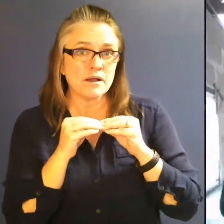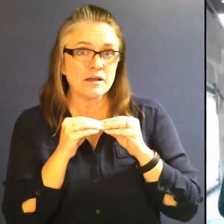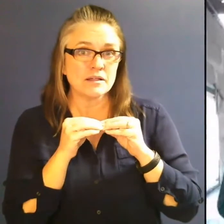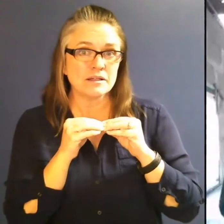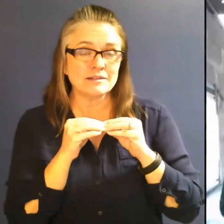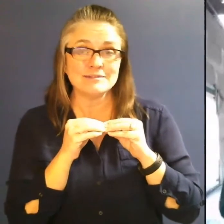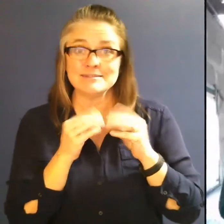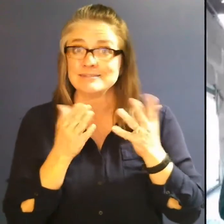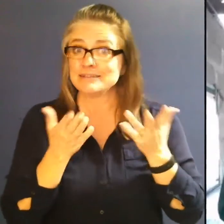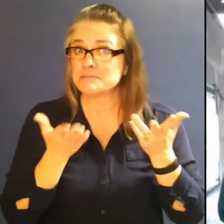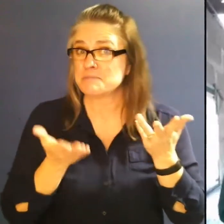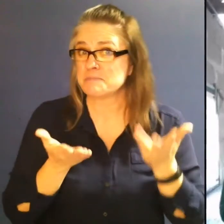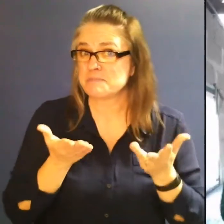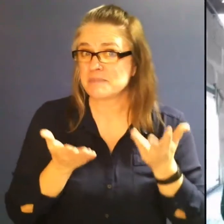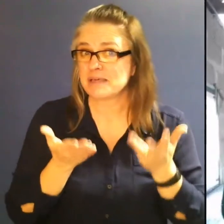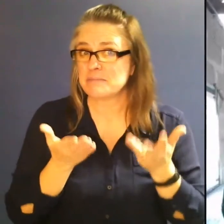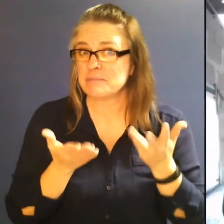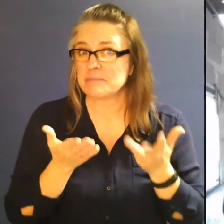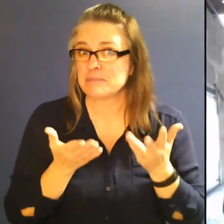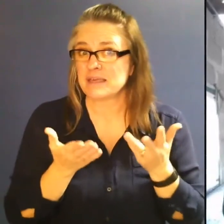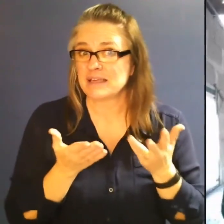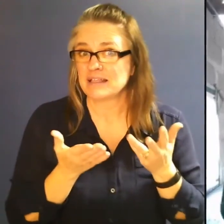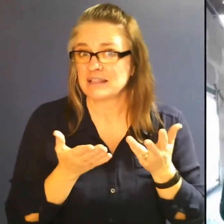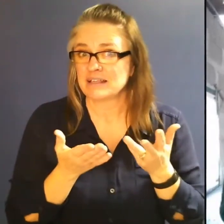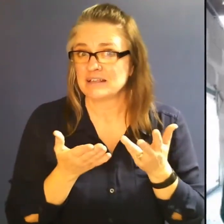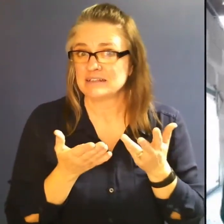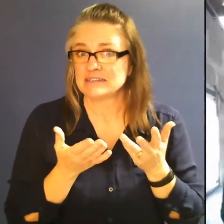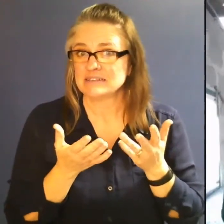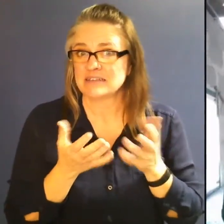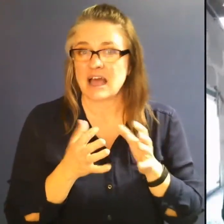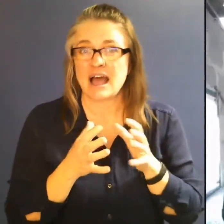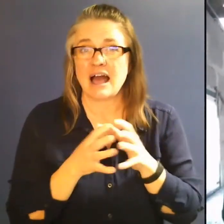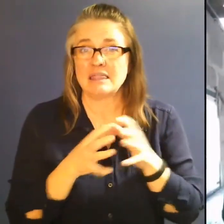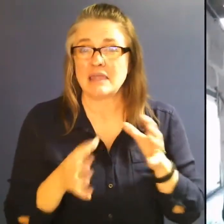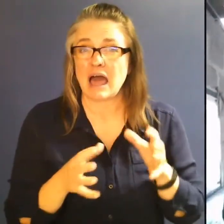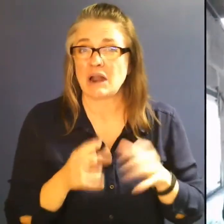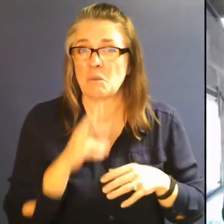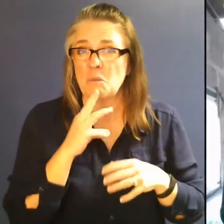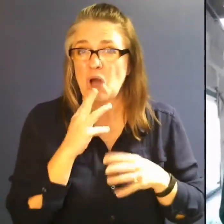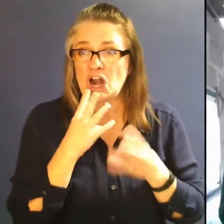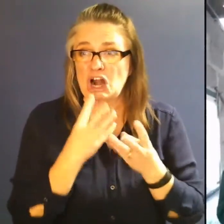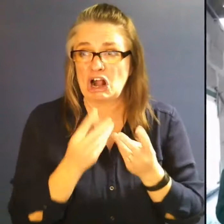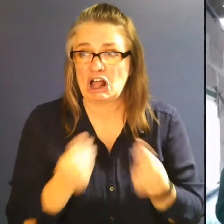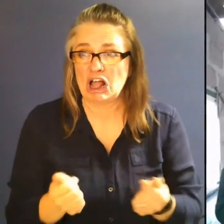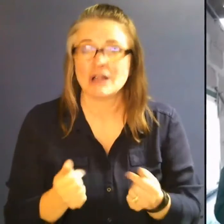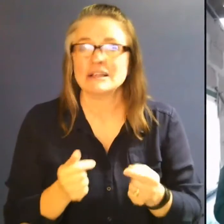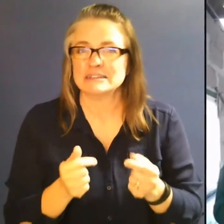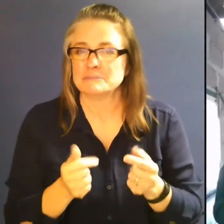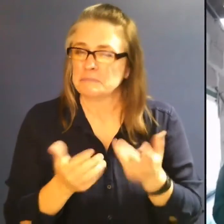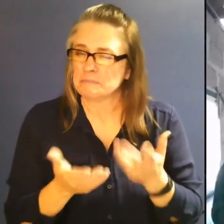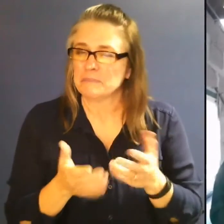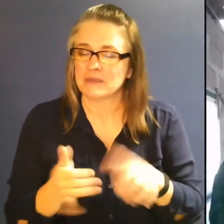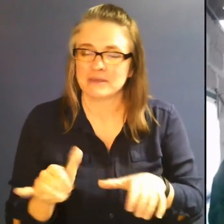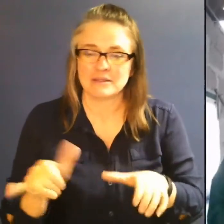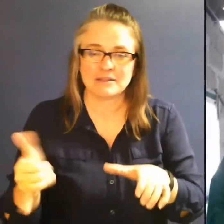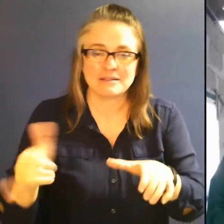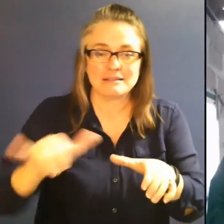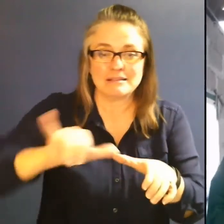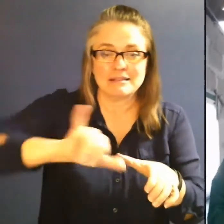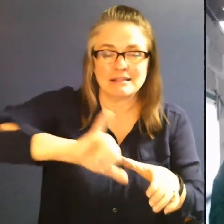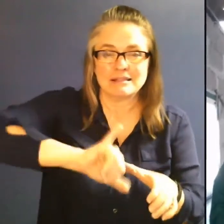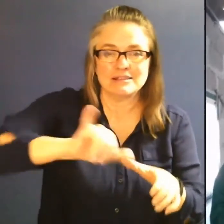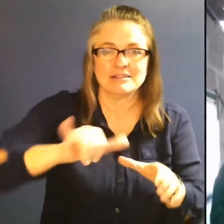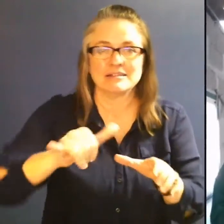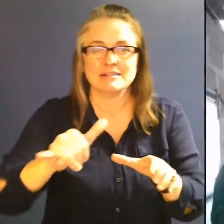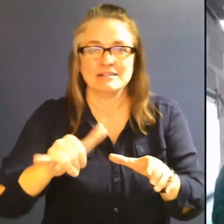then you've kind of gotten you've taken too much water out of it. When you put it into the bottles, then in a short period of time, you'll start